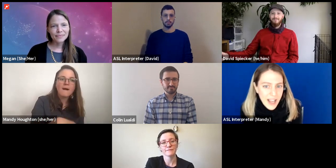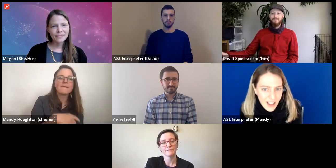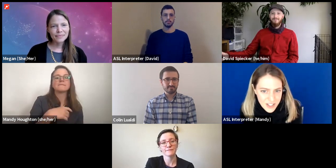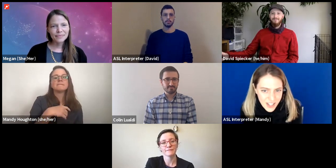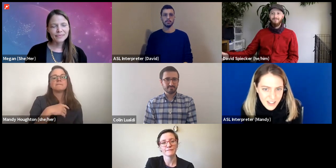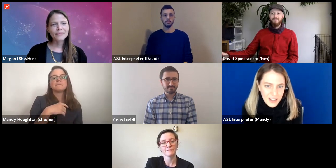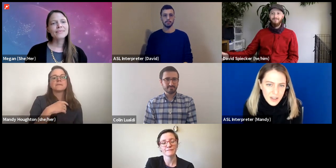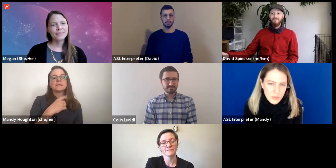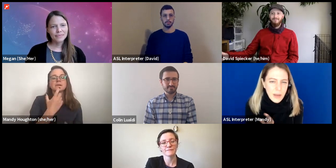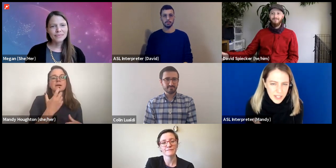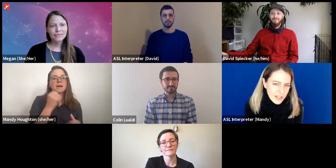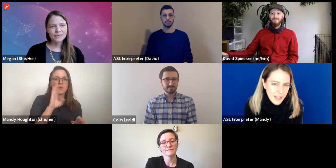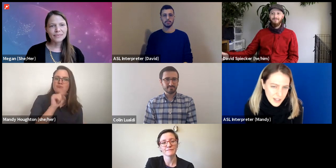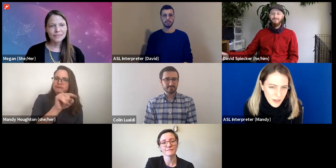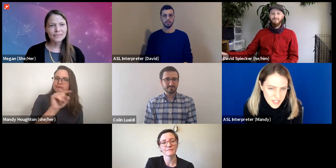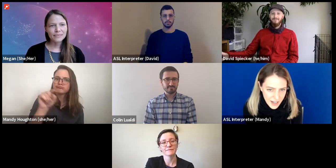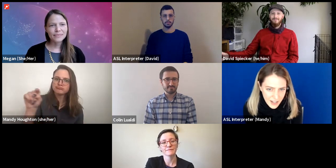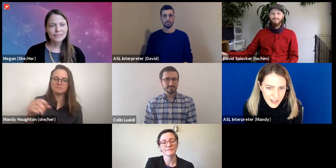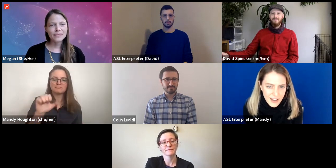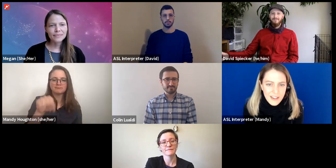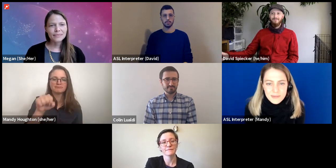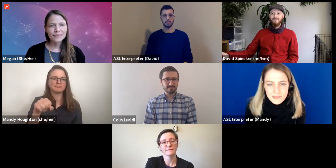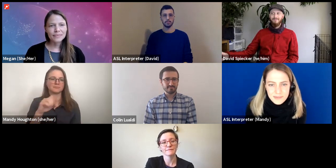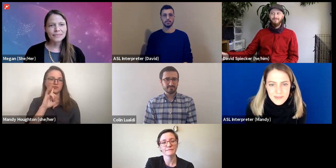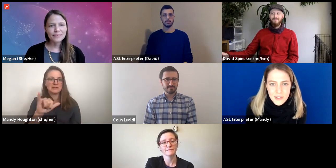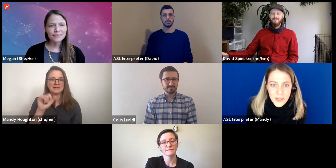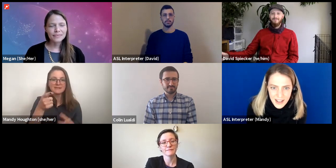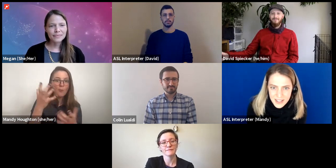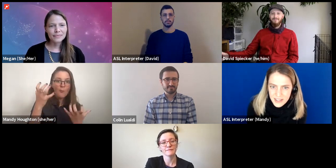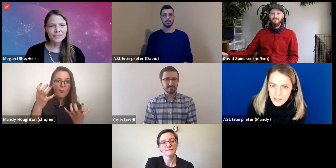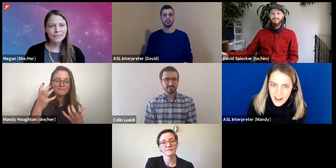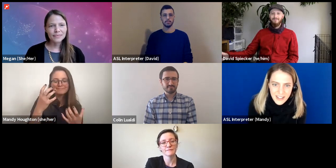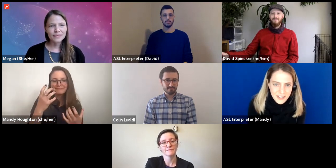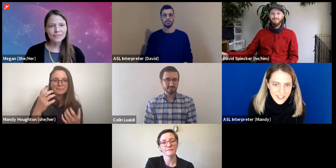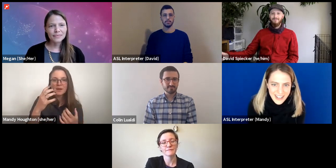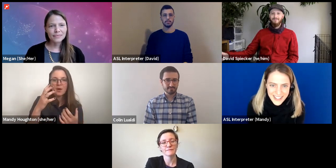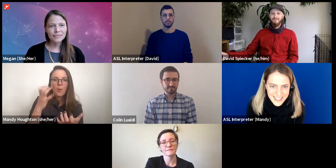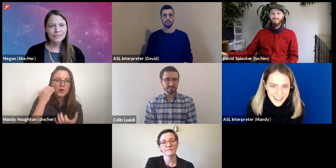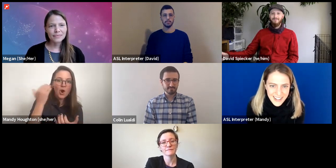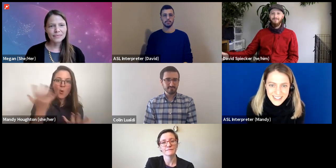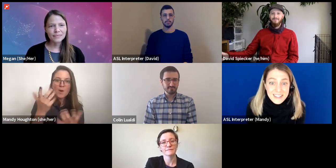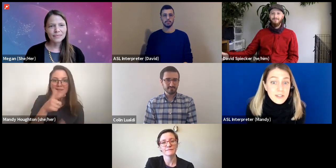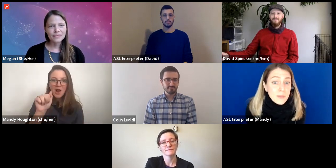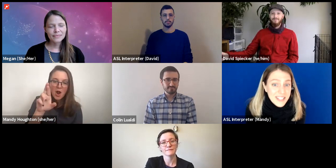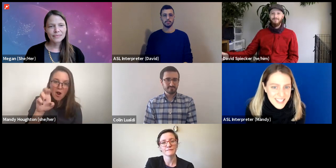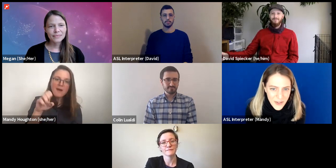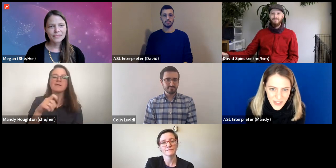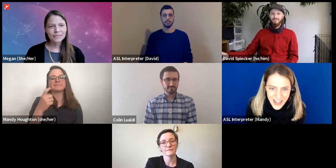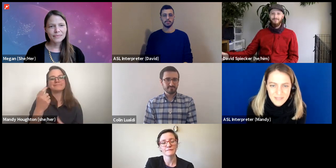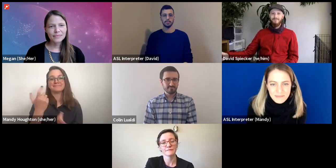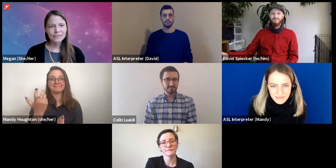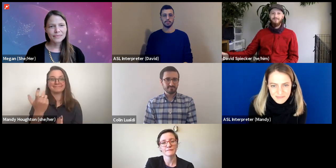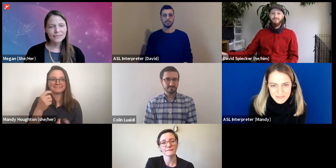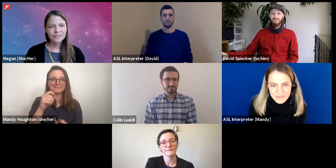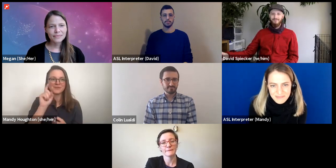example, biology, predominantly in the K-12 setting. So yes, a variety of different areas, disciplines out